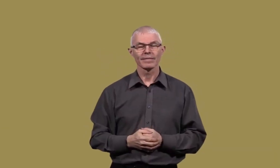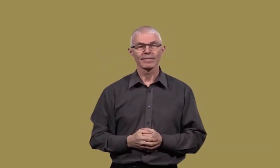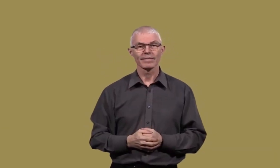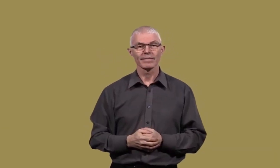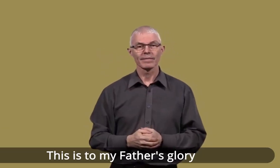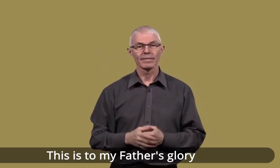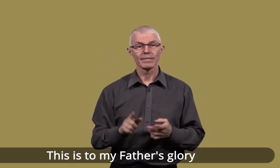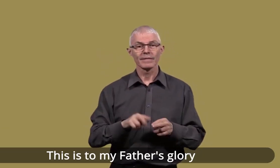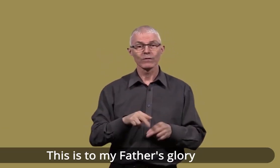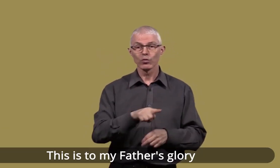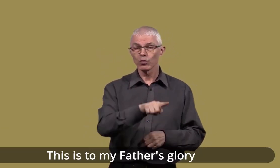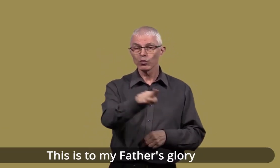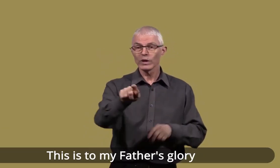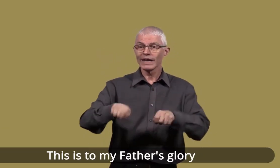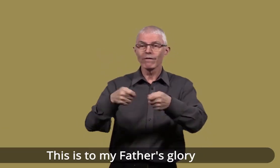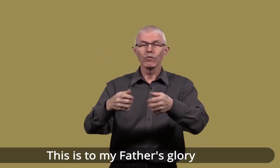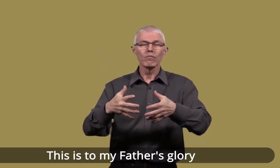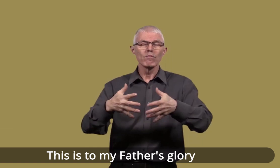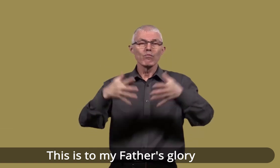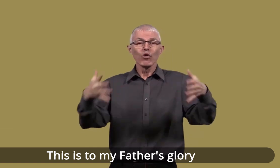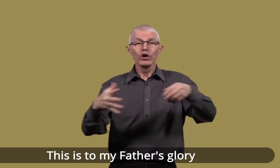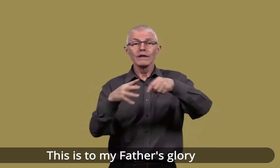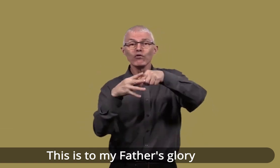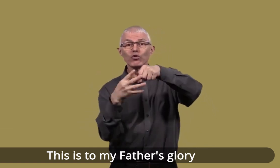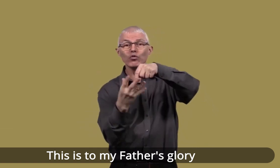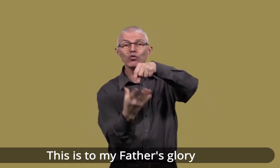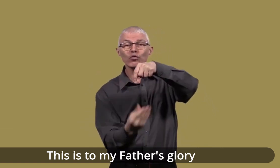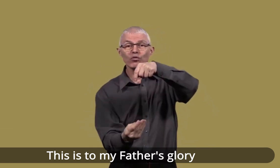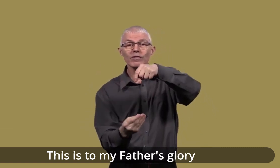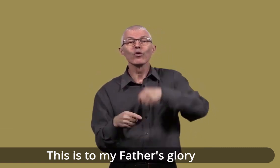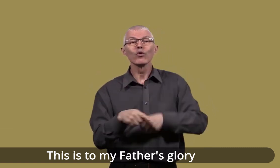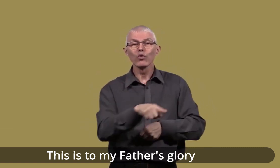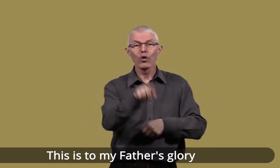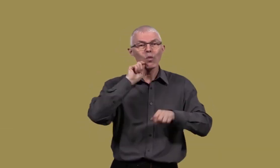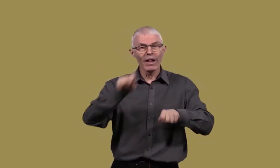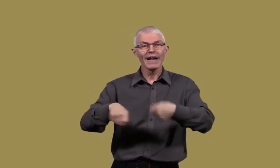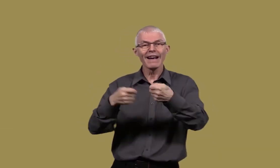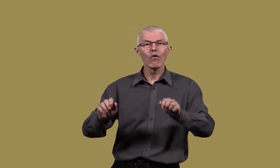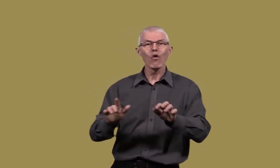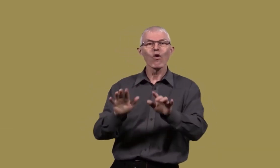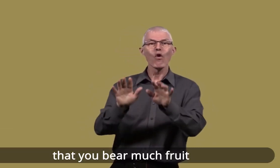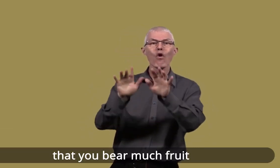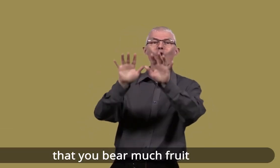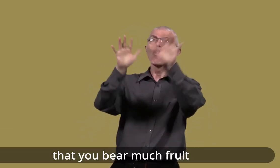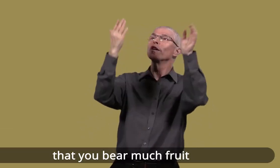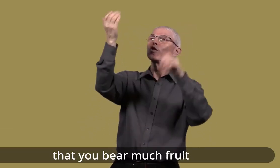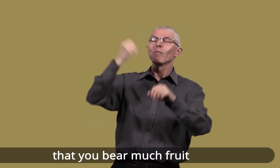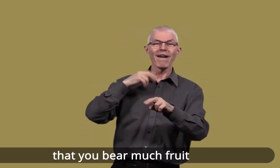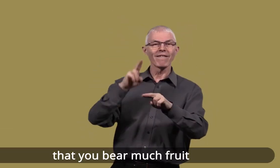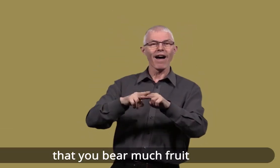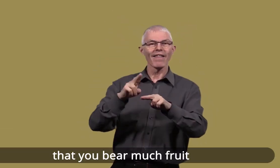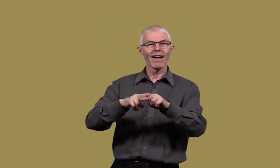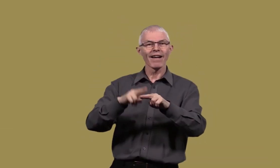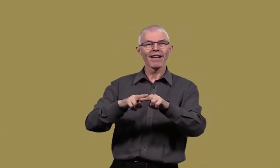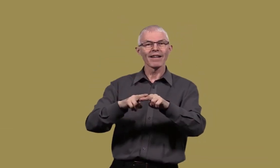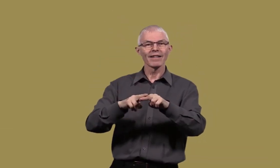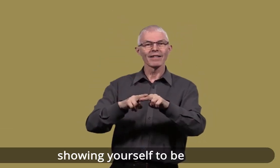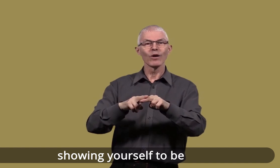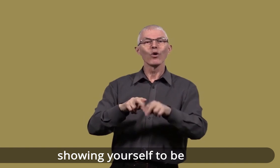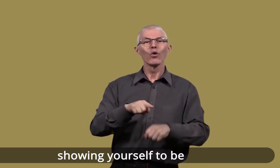This is to my Father's glory that you bear much fruit, showing